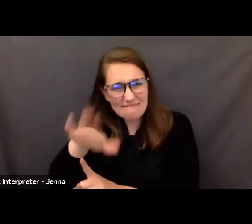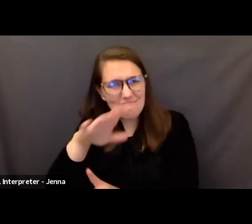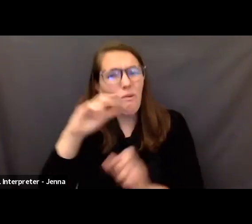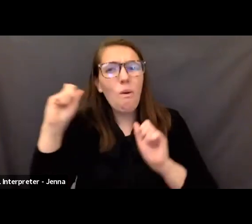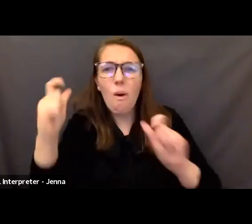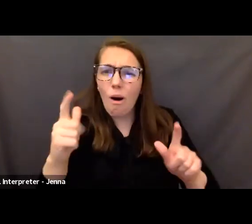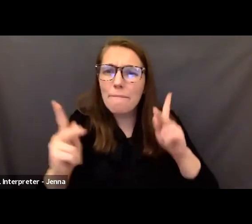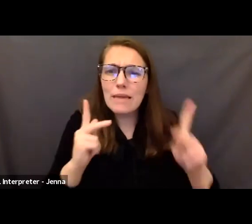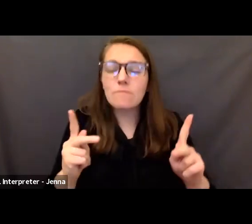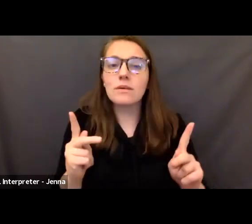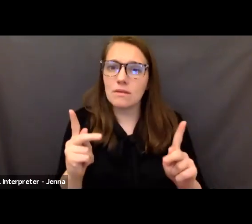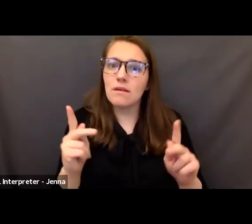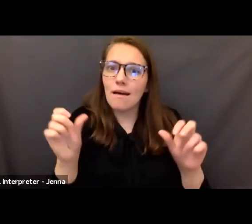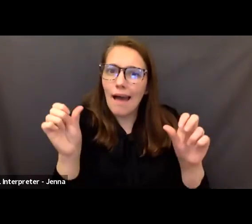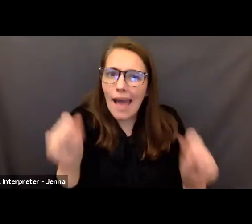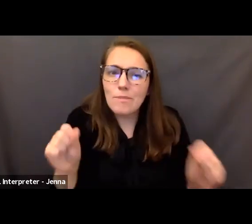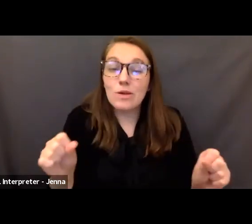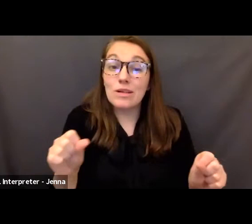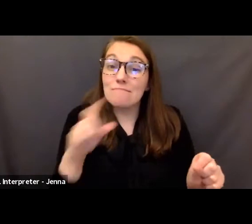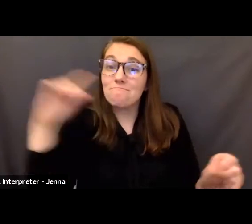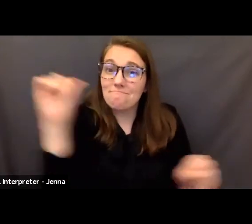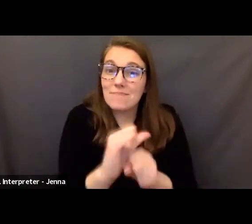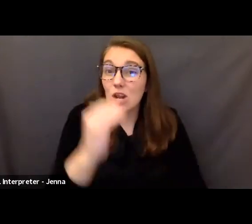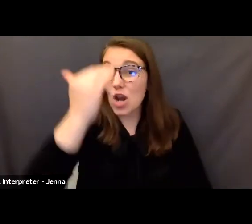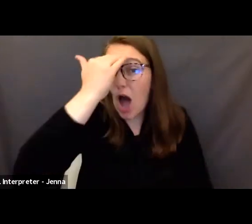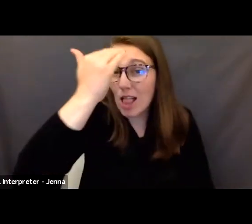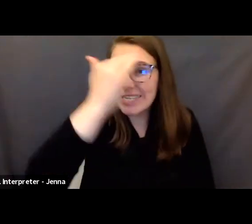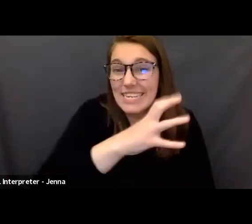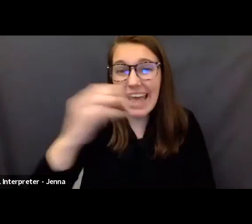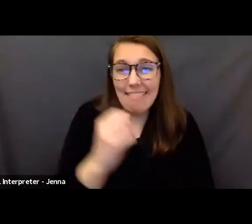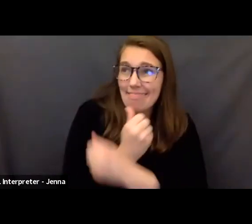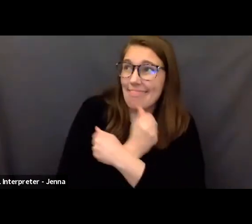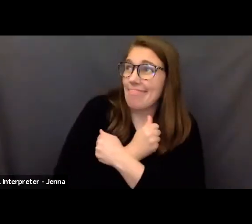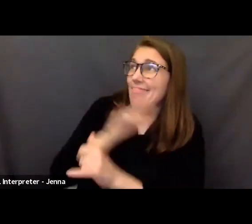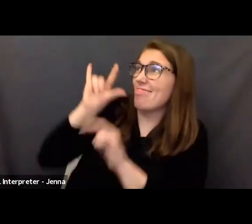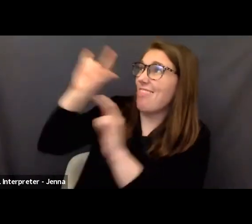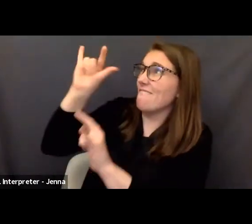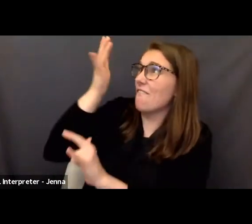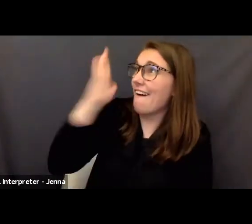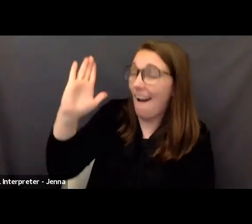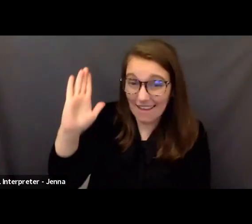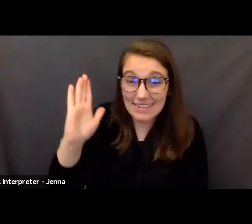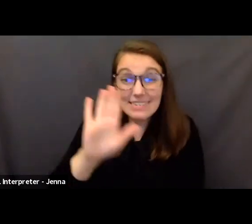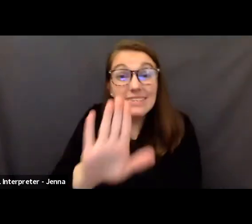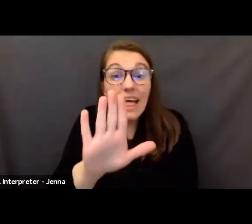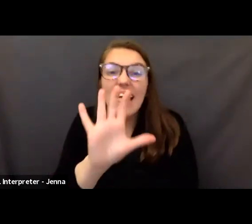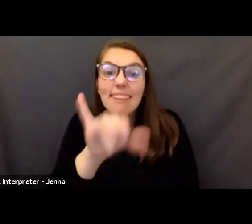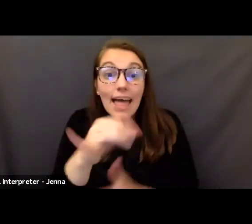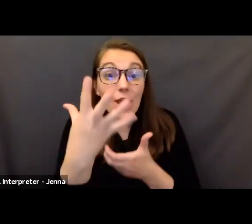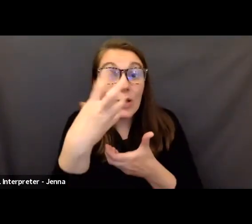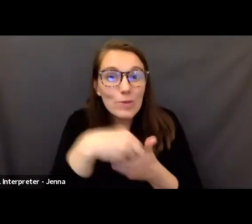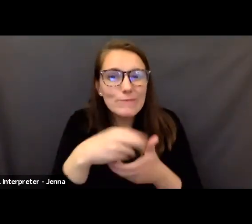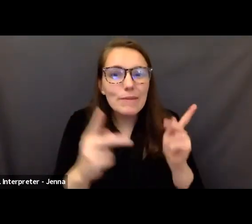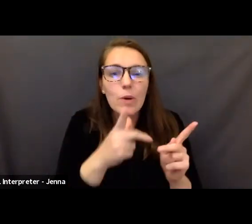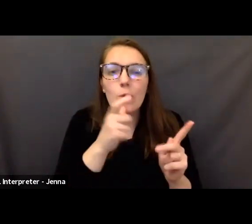knowledge and actual love of God. And that includes, without ambiguity, persons who lack the use of